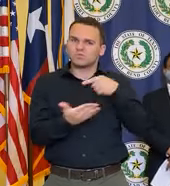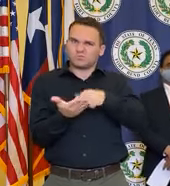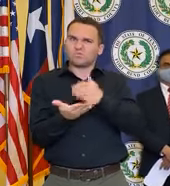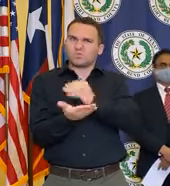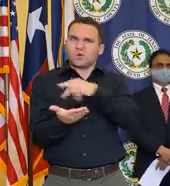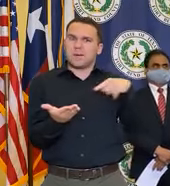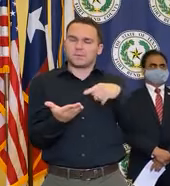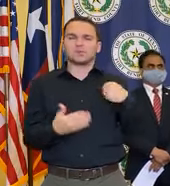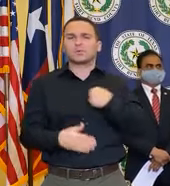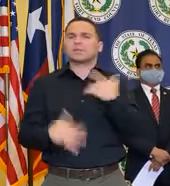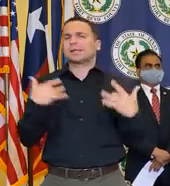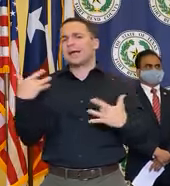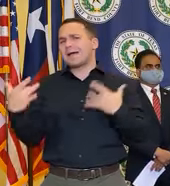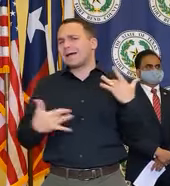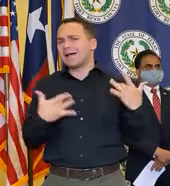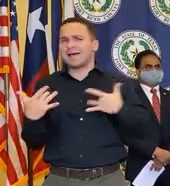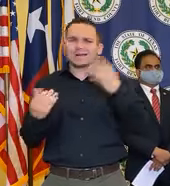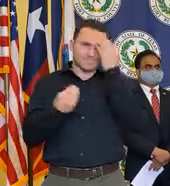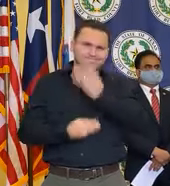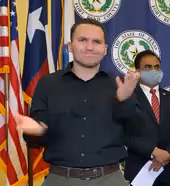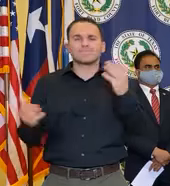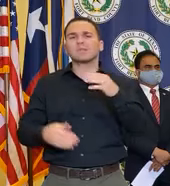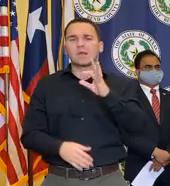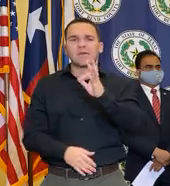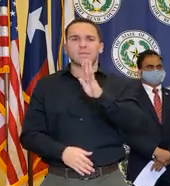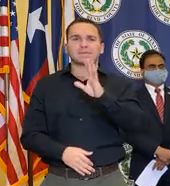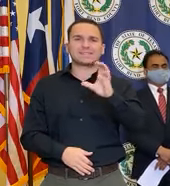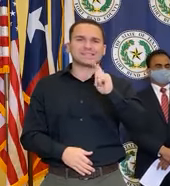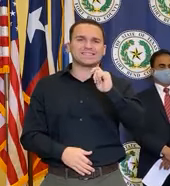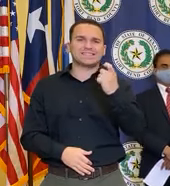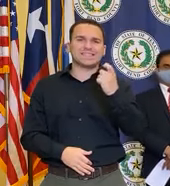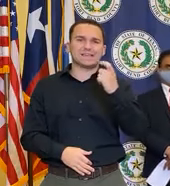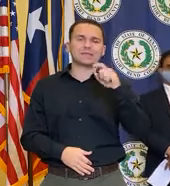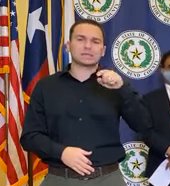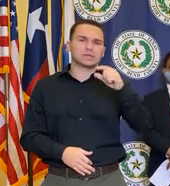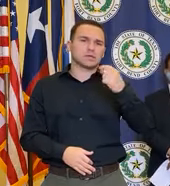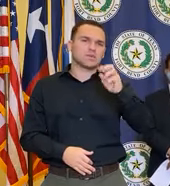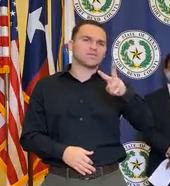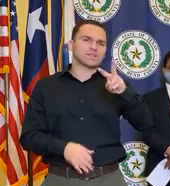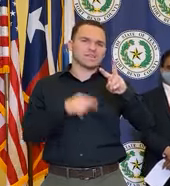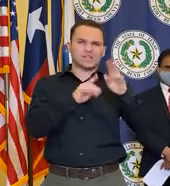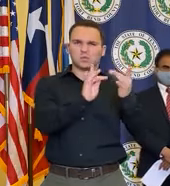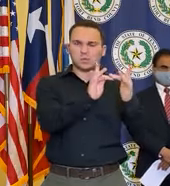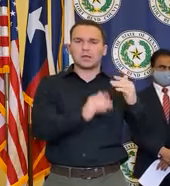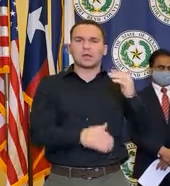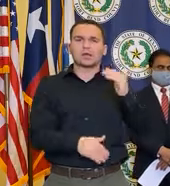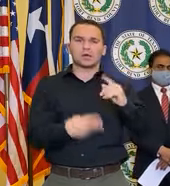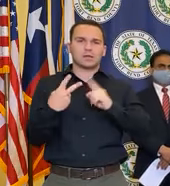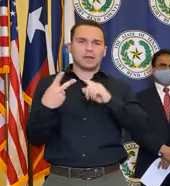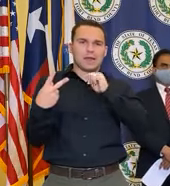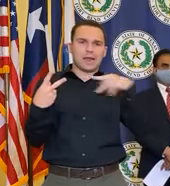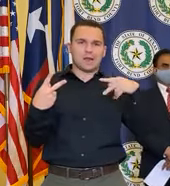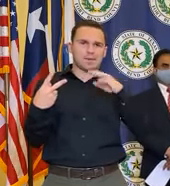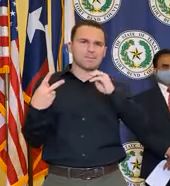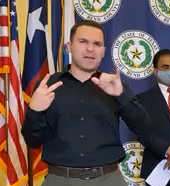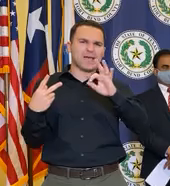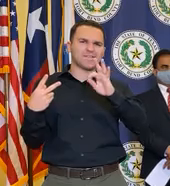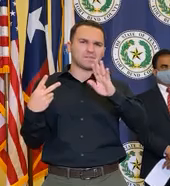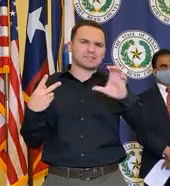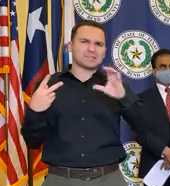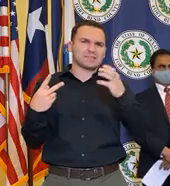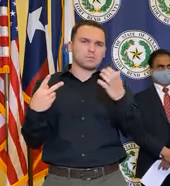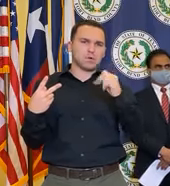to launch the new FBCTX.gov domain and the My FBC mobile app. So again, you can download the My